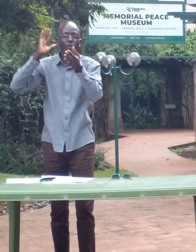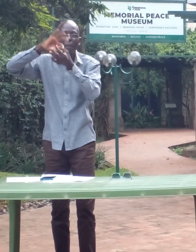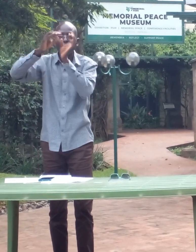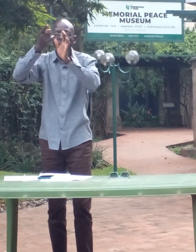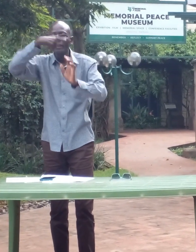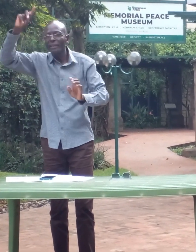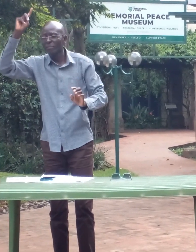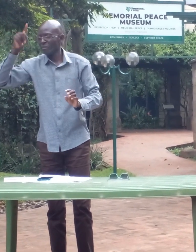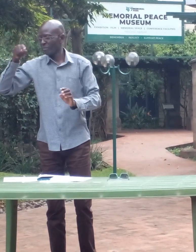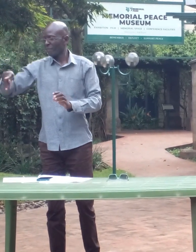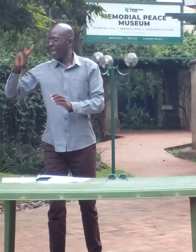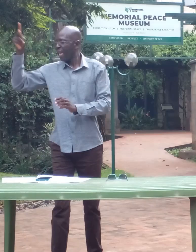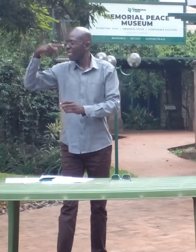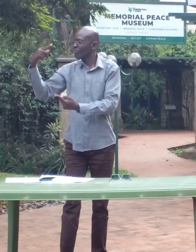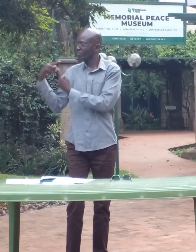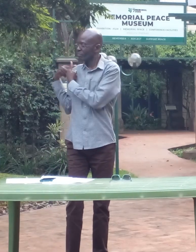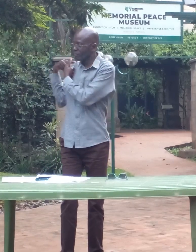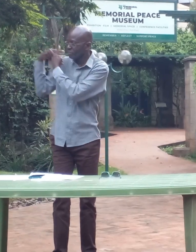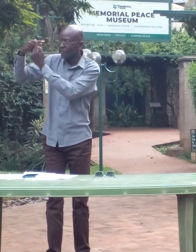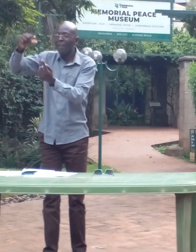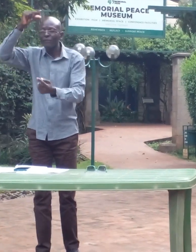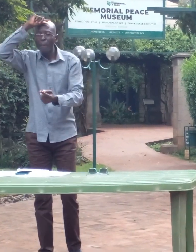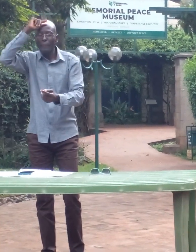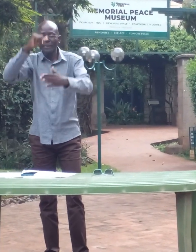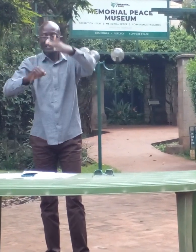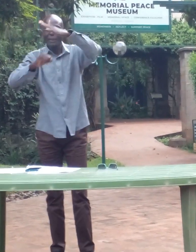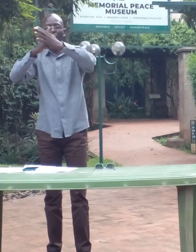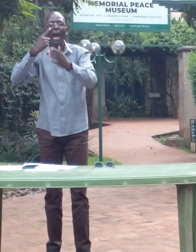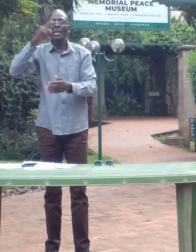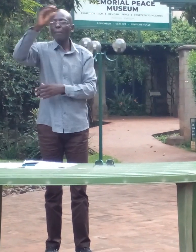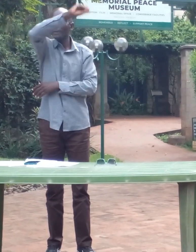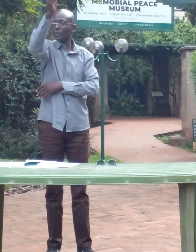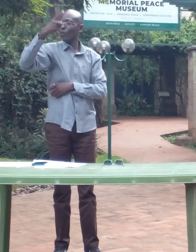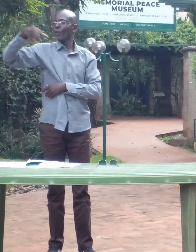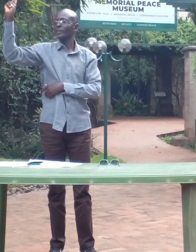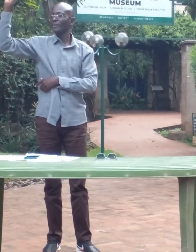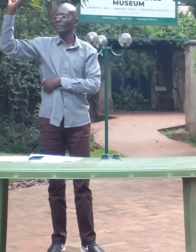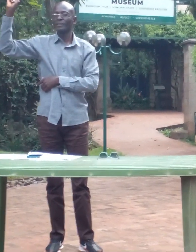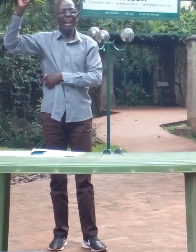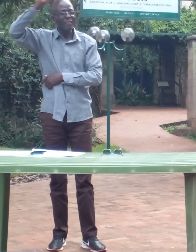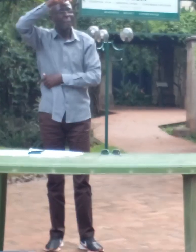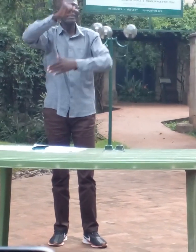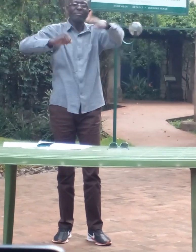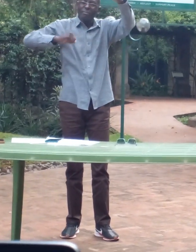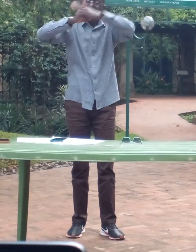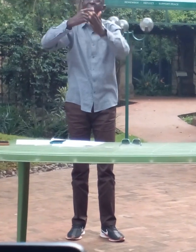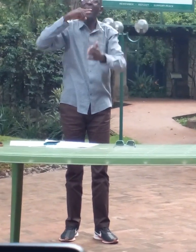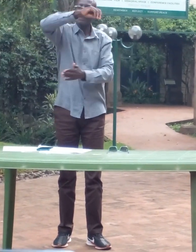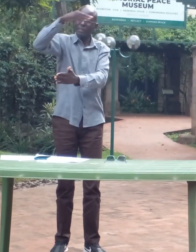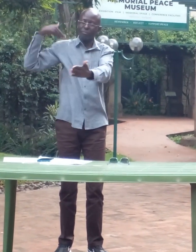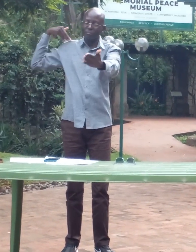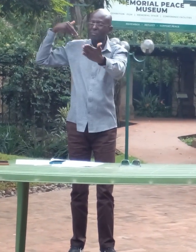for the sport to certificate and participate in the Olympics. So the government has supported us 100%.